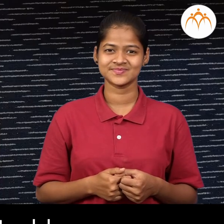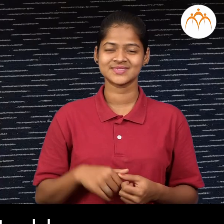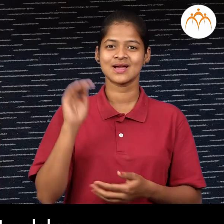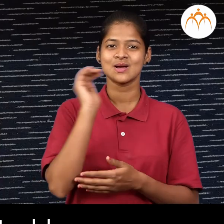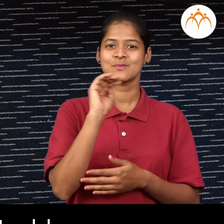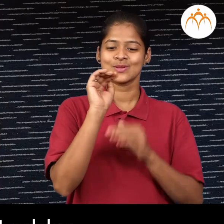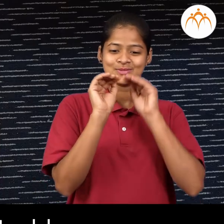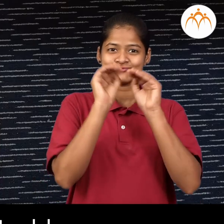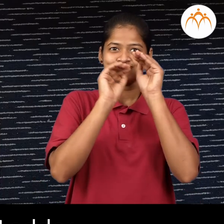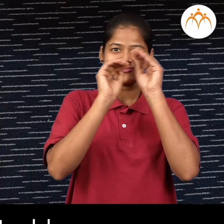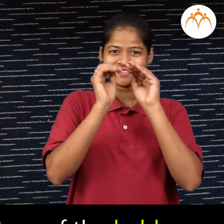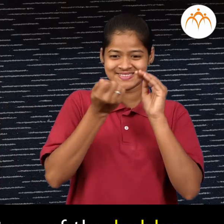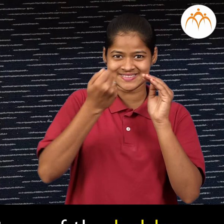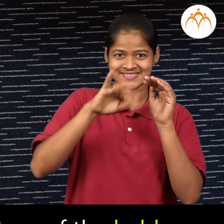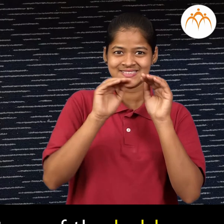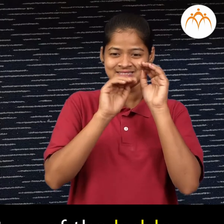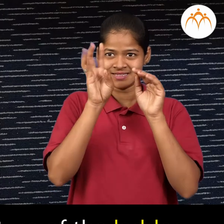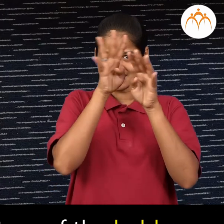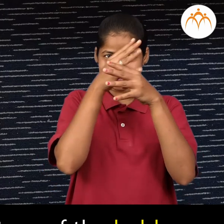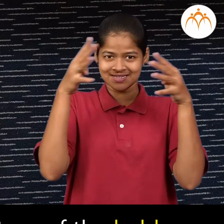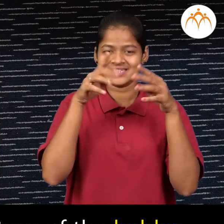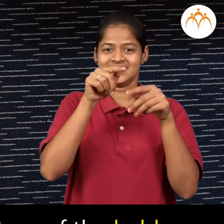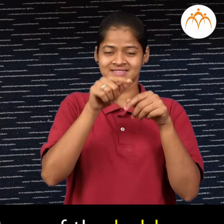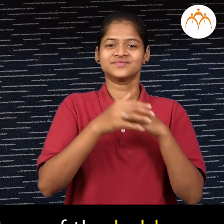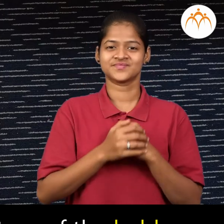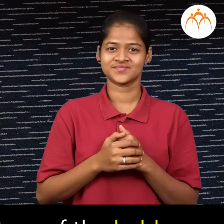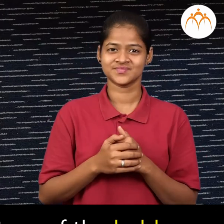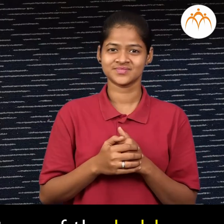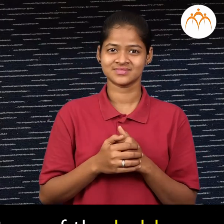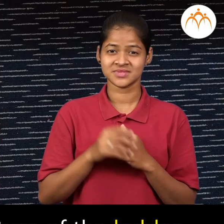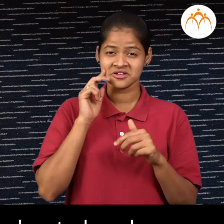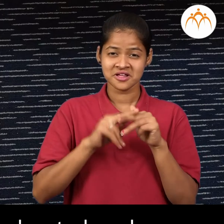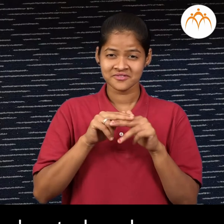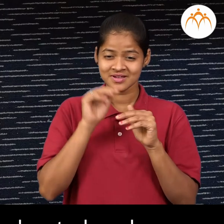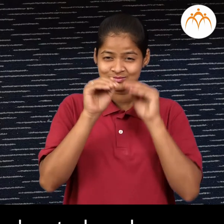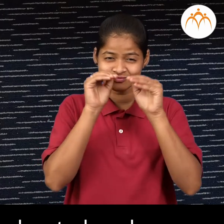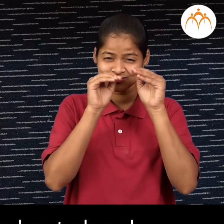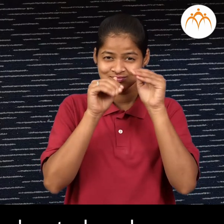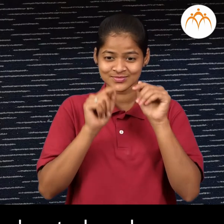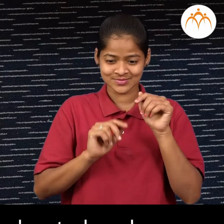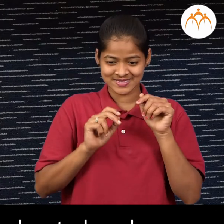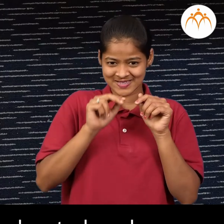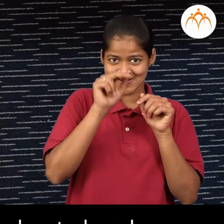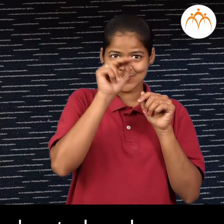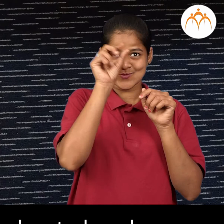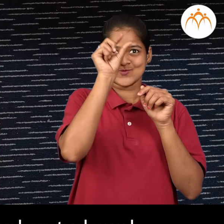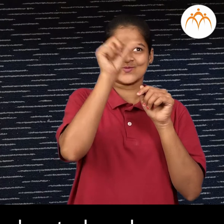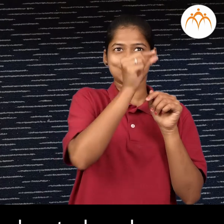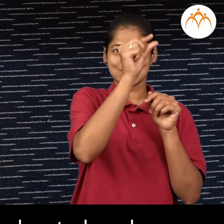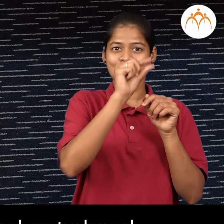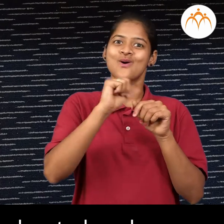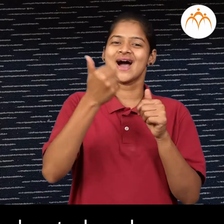Snake and ladder. If you get at the picture of ladder, you can climb and get